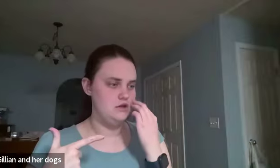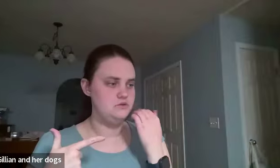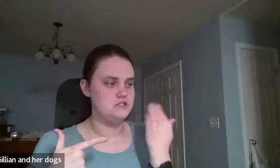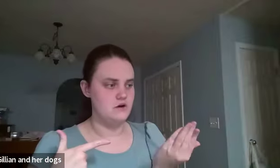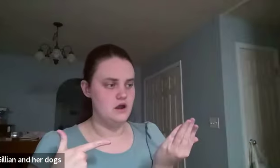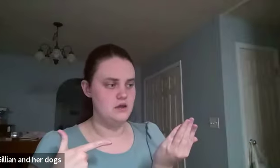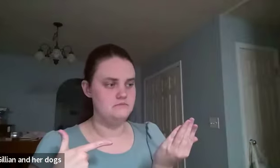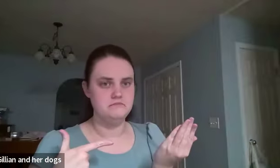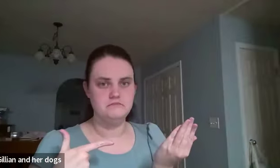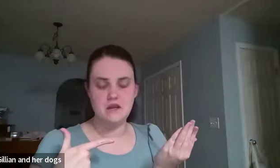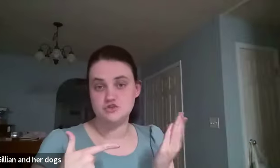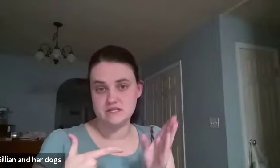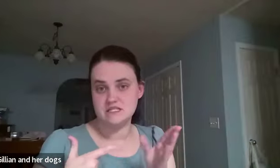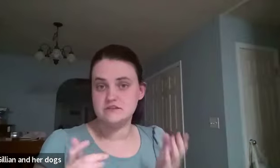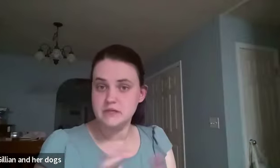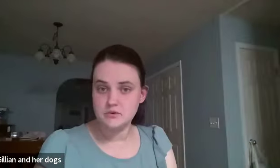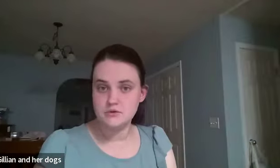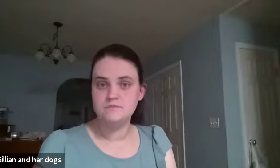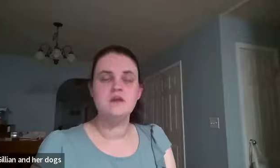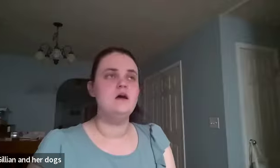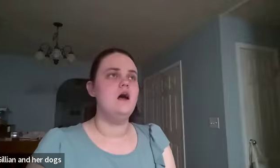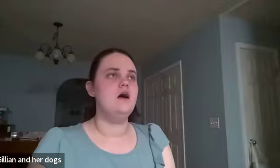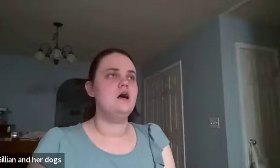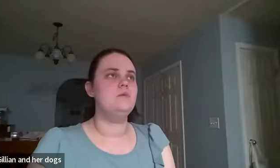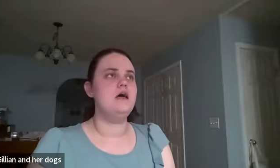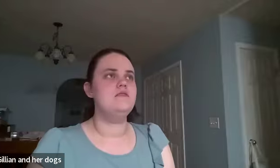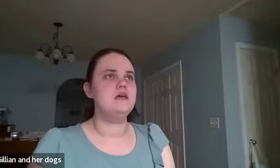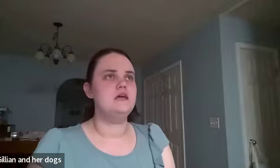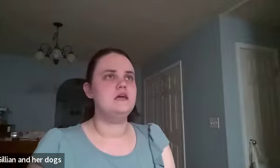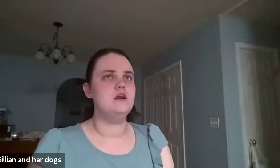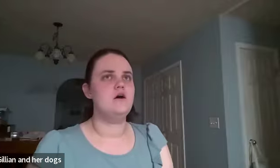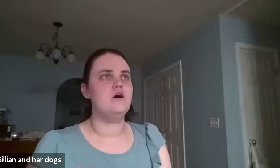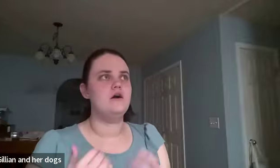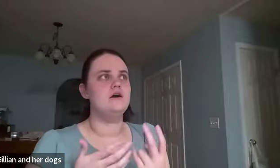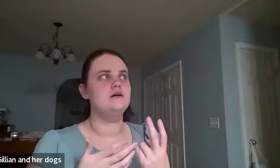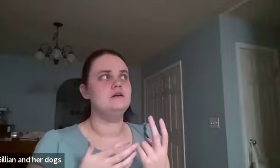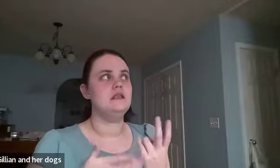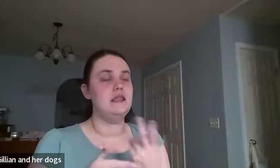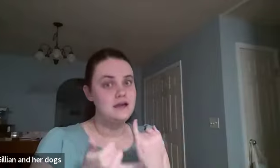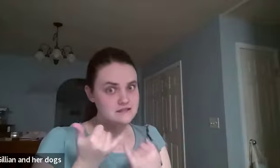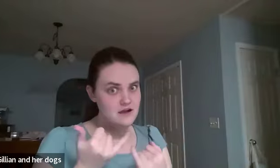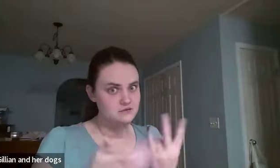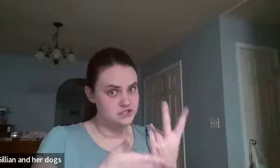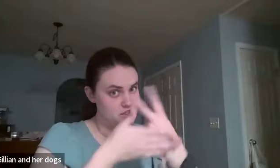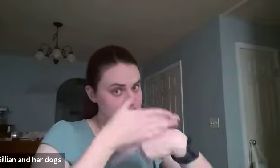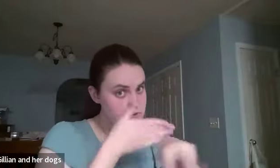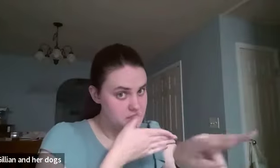you would describe characteristics of people. And then our last class, which is in